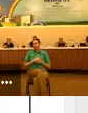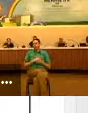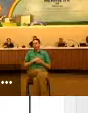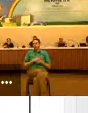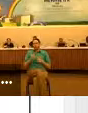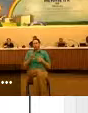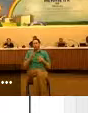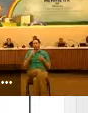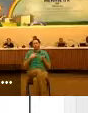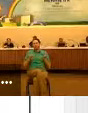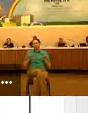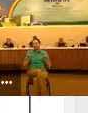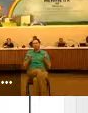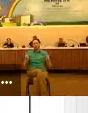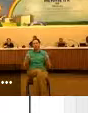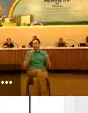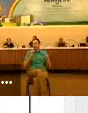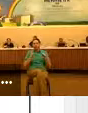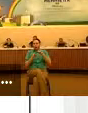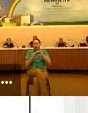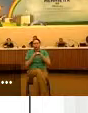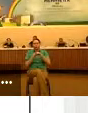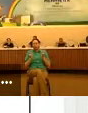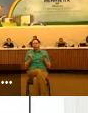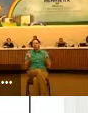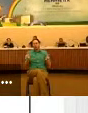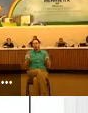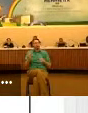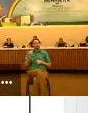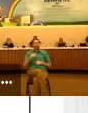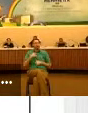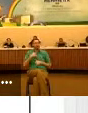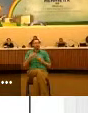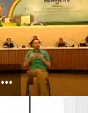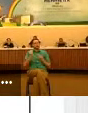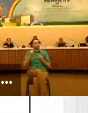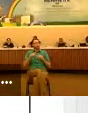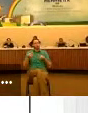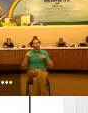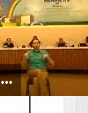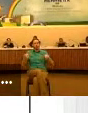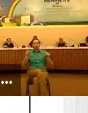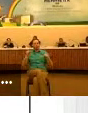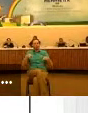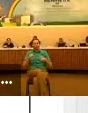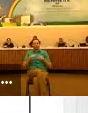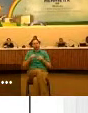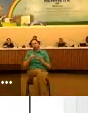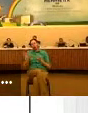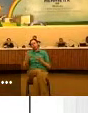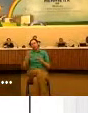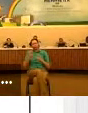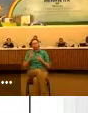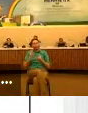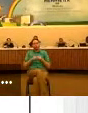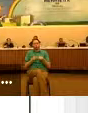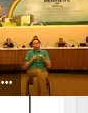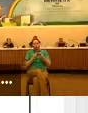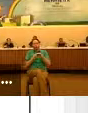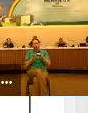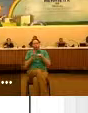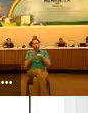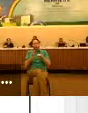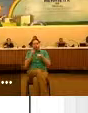Proposed gutters. Okay. I find those are easier to walk along and move off to the side than curbs